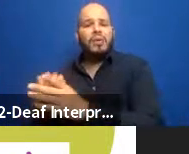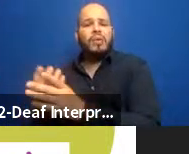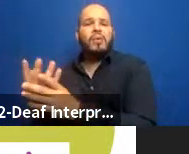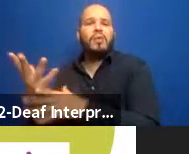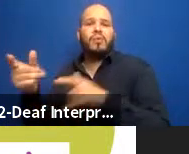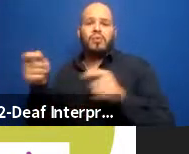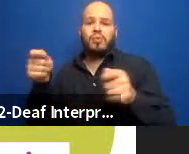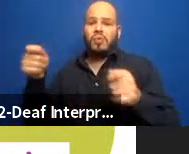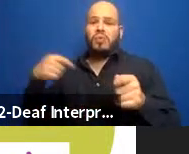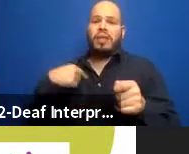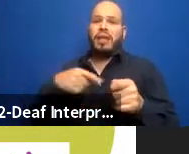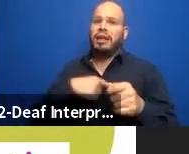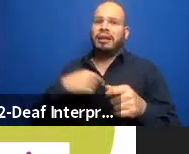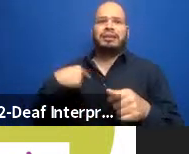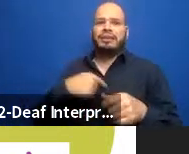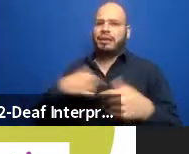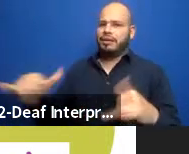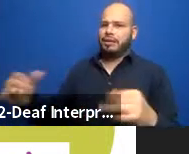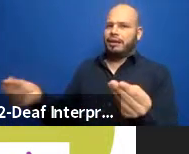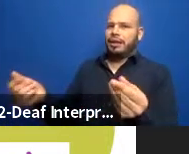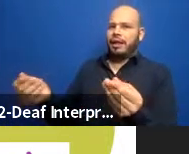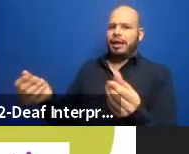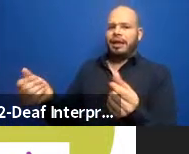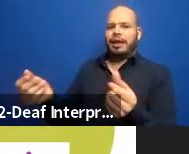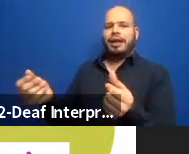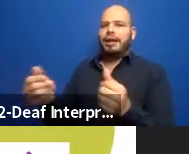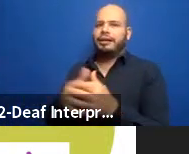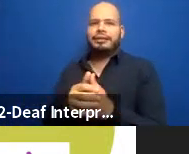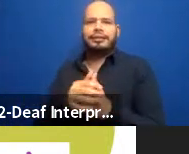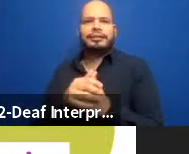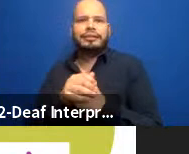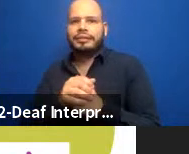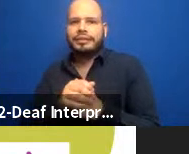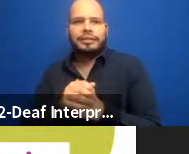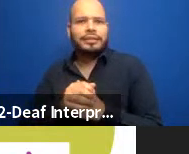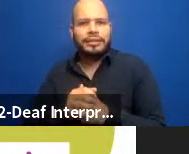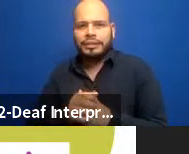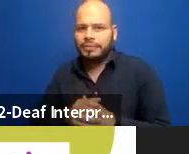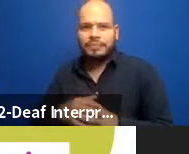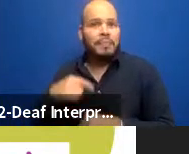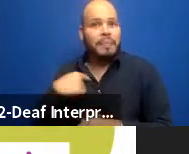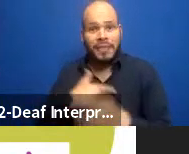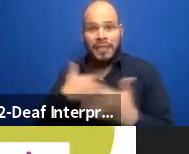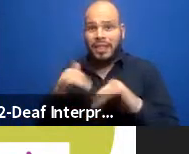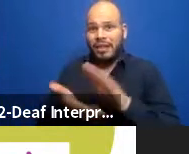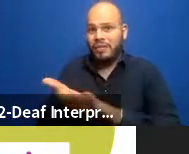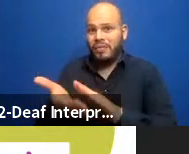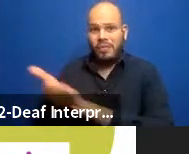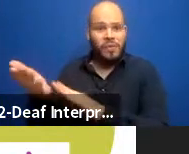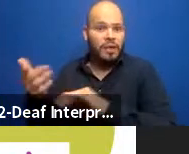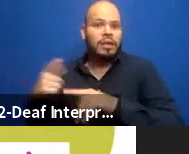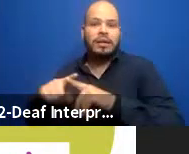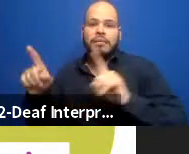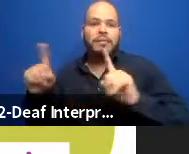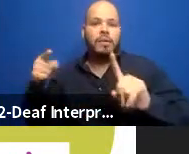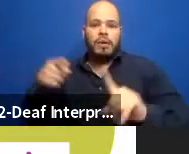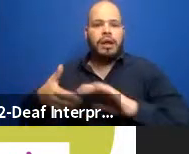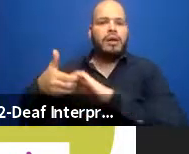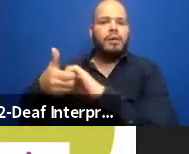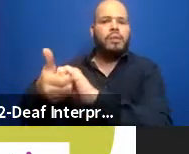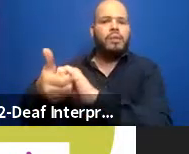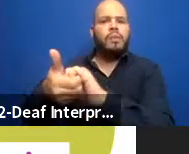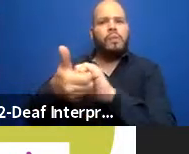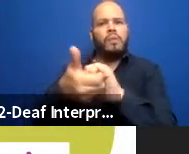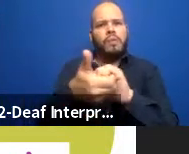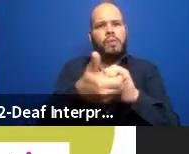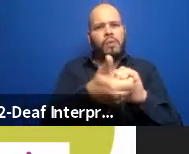are unbreakable. You have forgotten what happens when we unite. Together we are strongest and we will fight. We need a livable future and